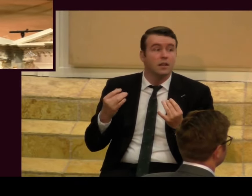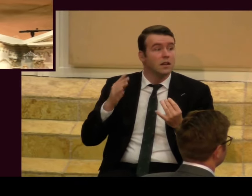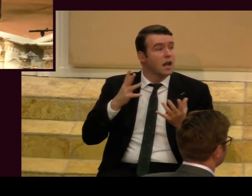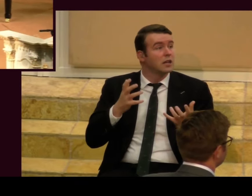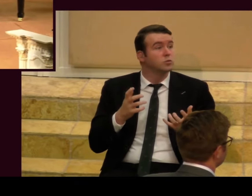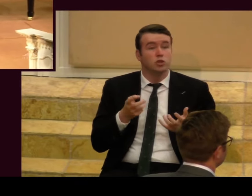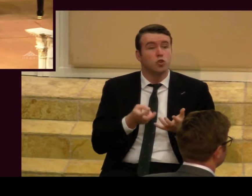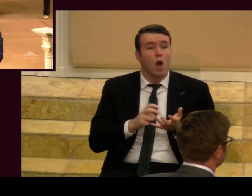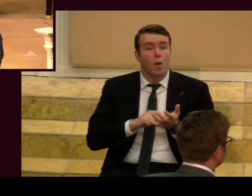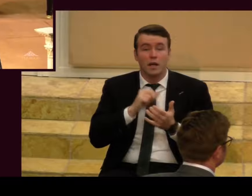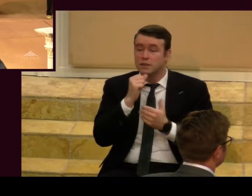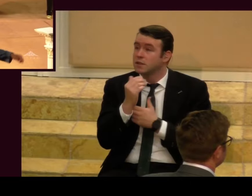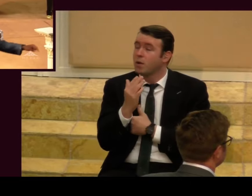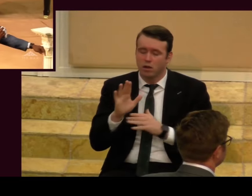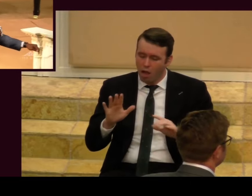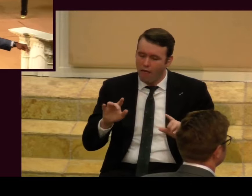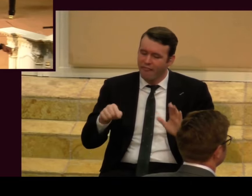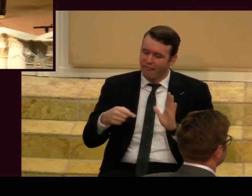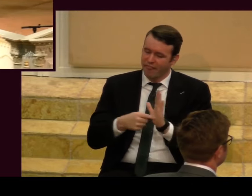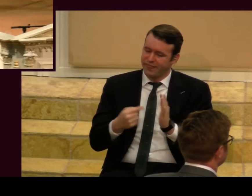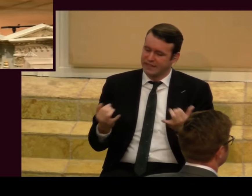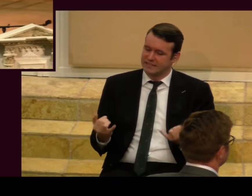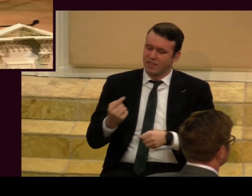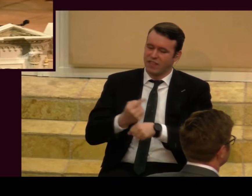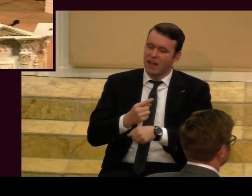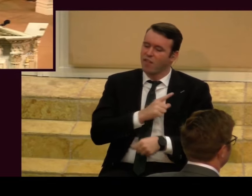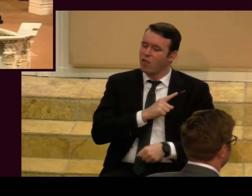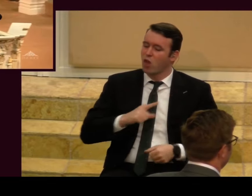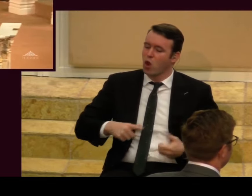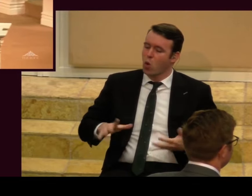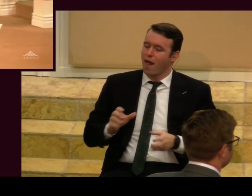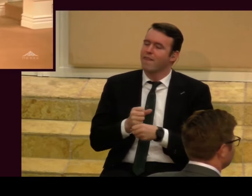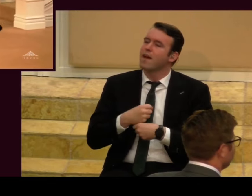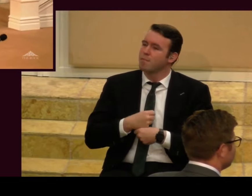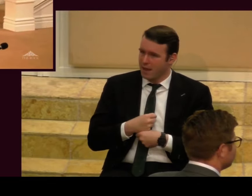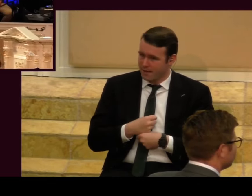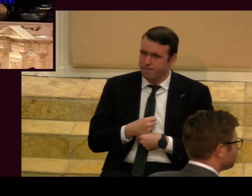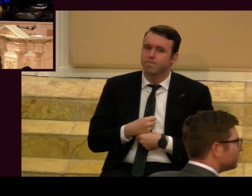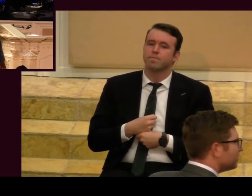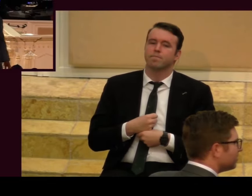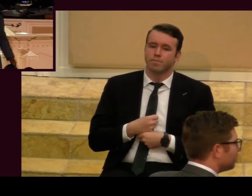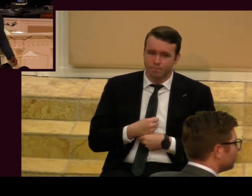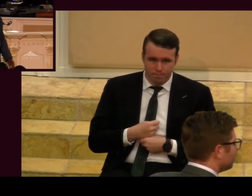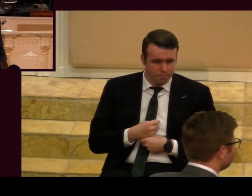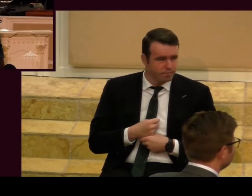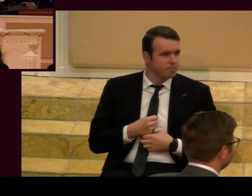will of God for you to wake up tomorrow morning and say, this is the day that the Lord hath made.